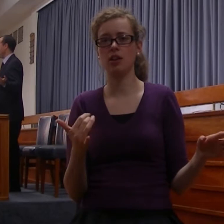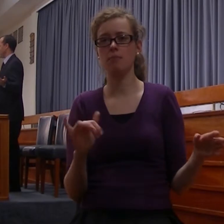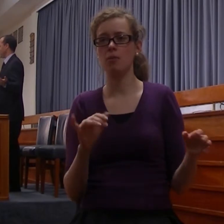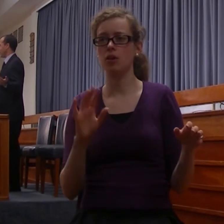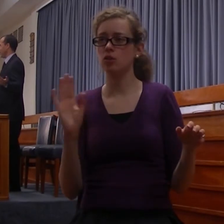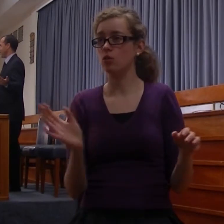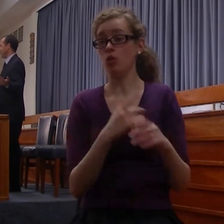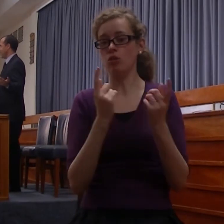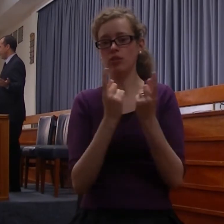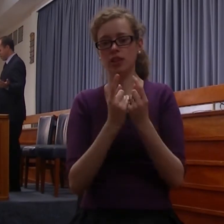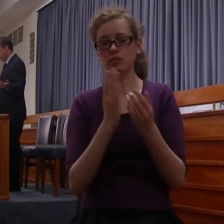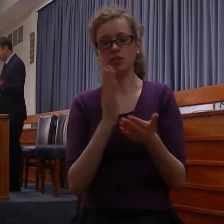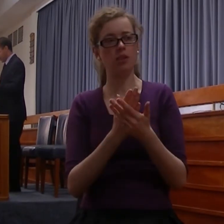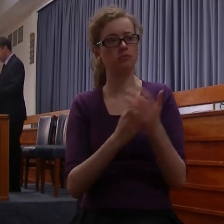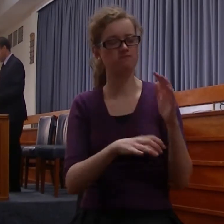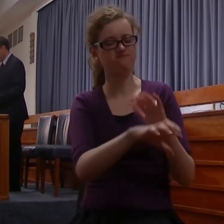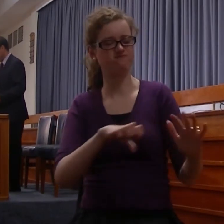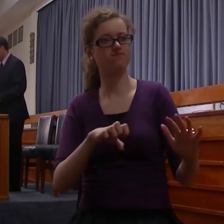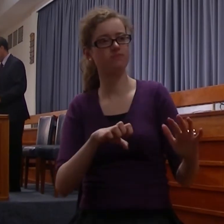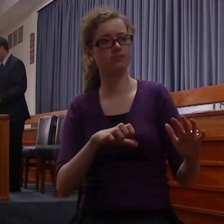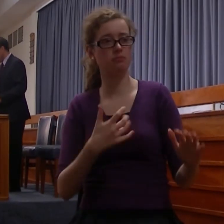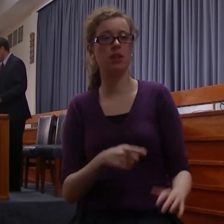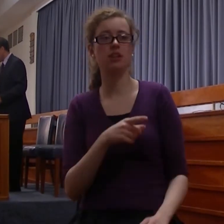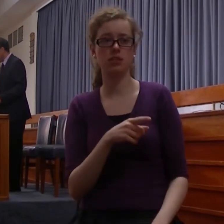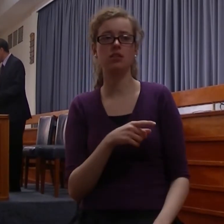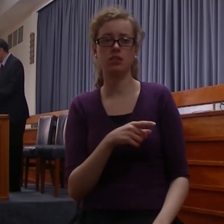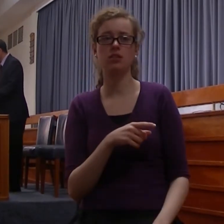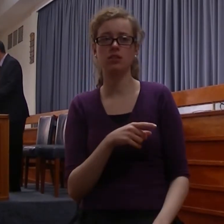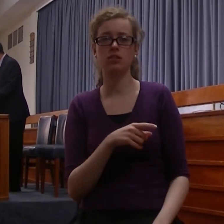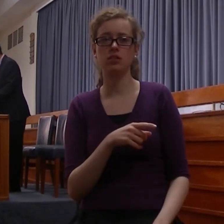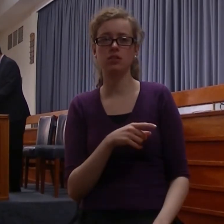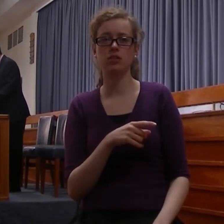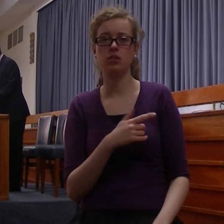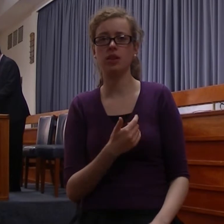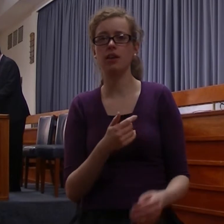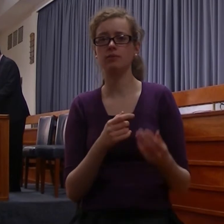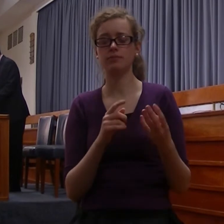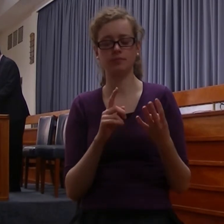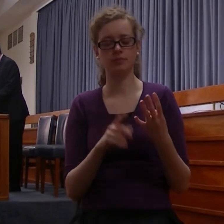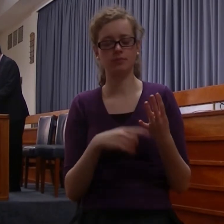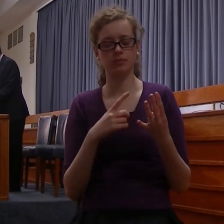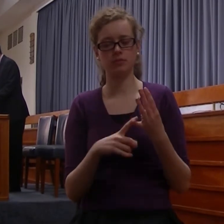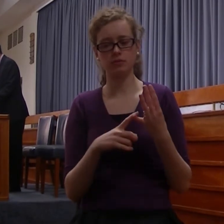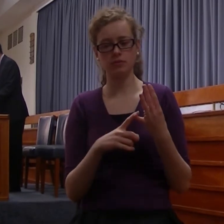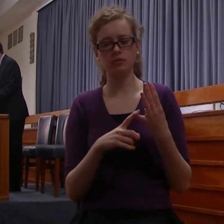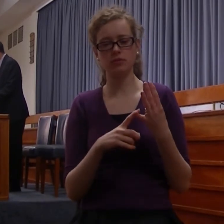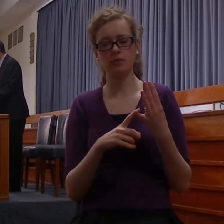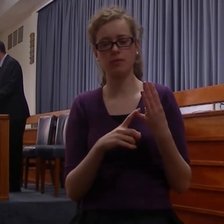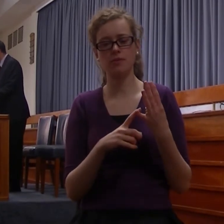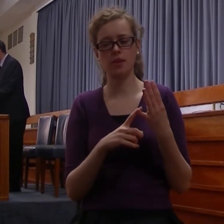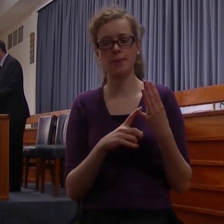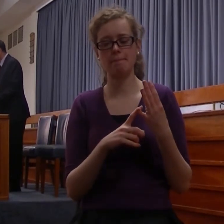believers have suffered also a great loss. All their belongings certainly were taken by their